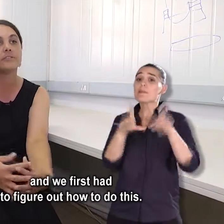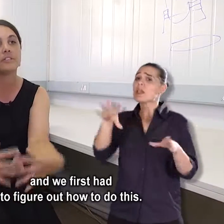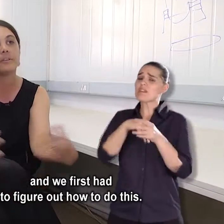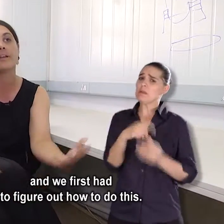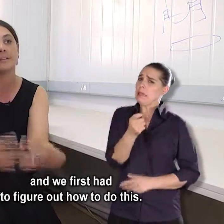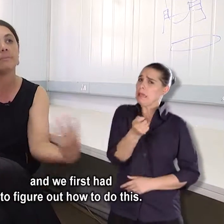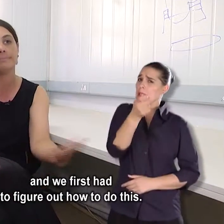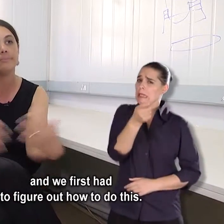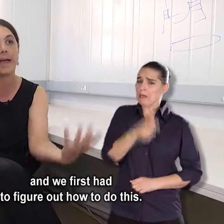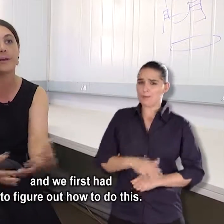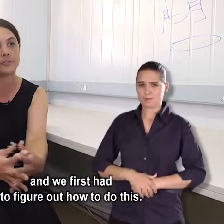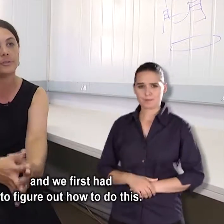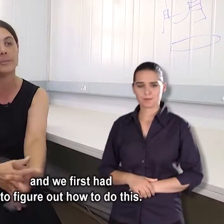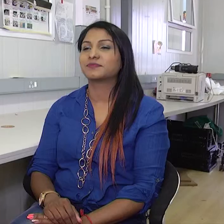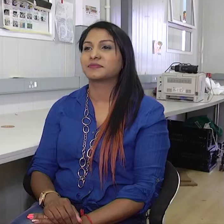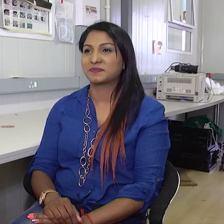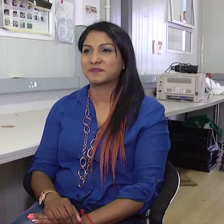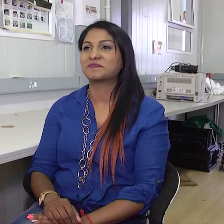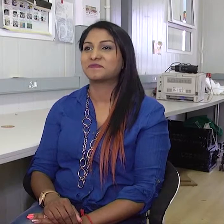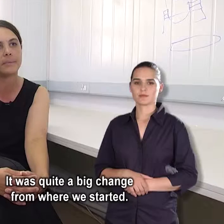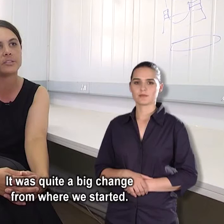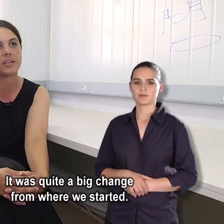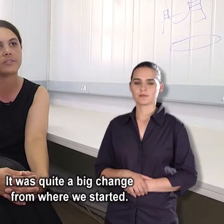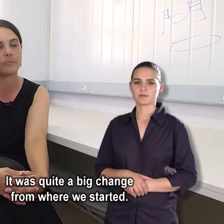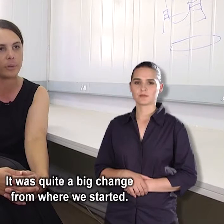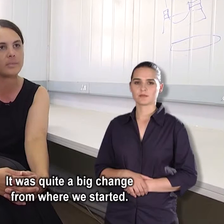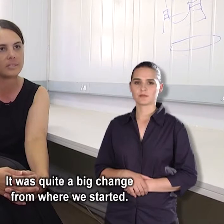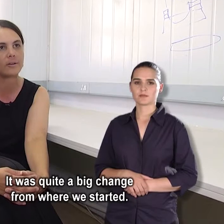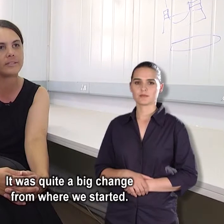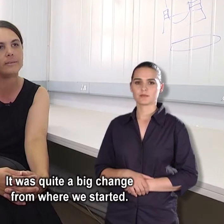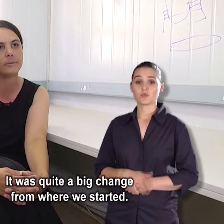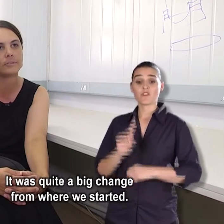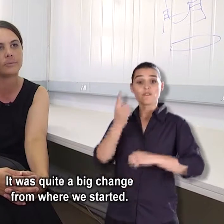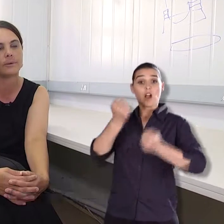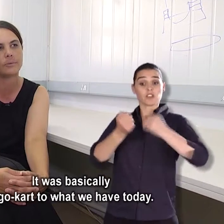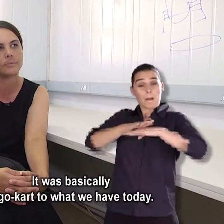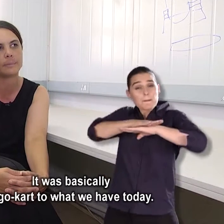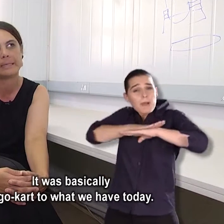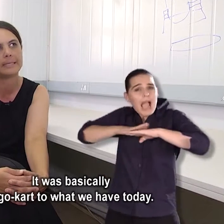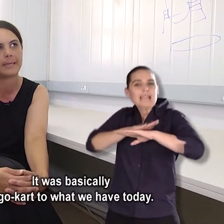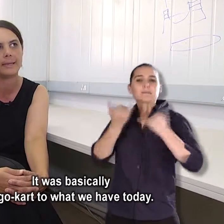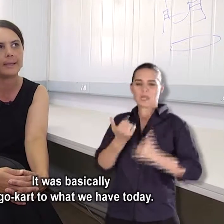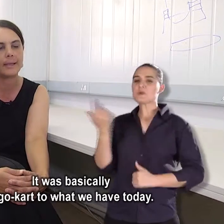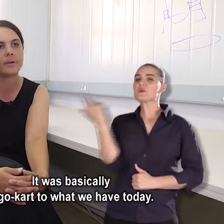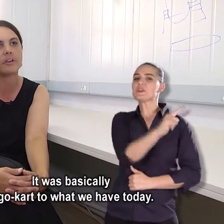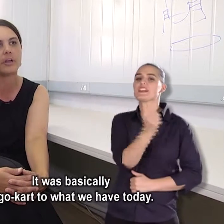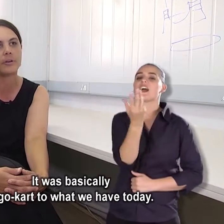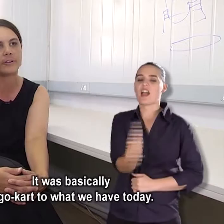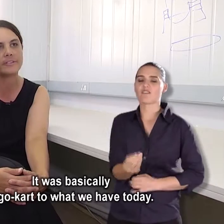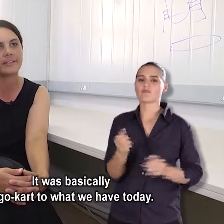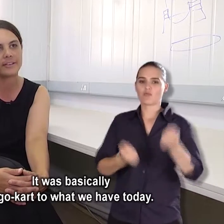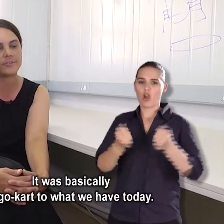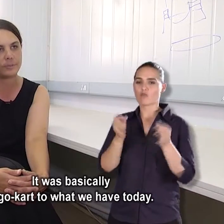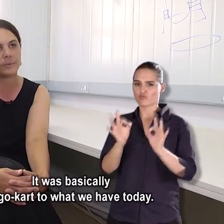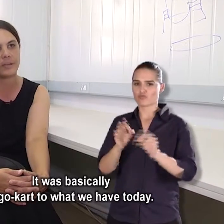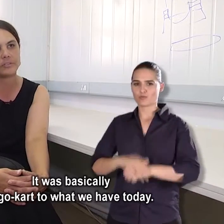and we had to first figure out how to do this. So quite a big change from where we started, where it was basically a bit of a